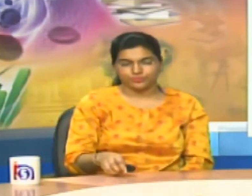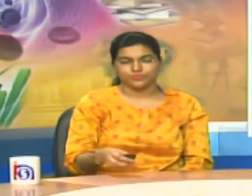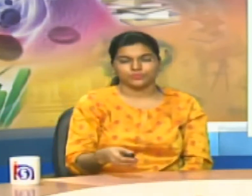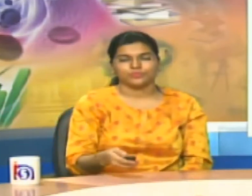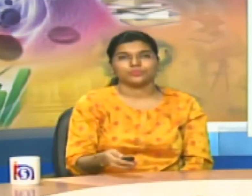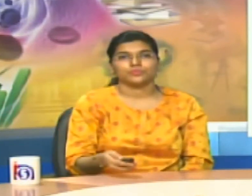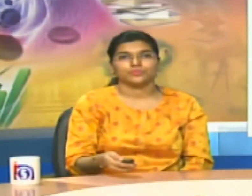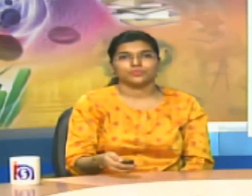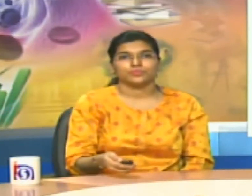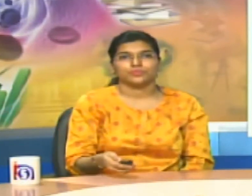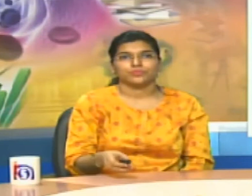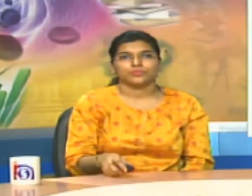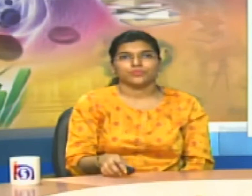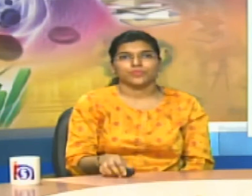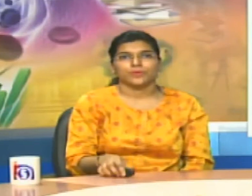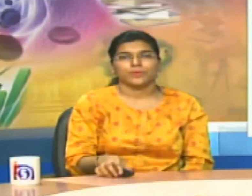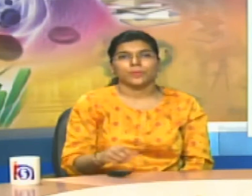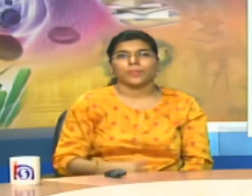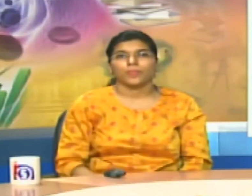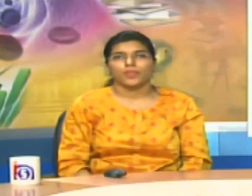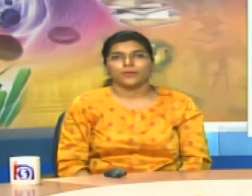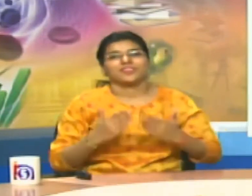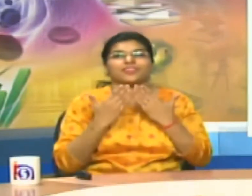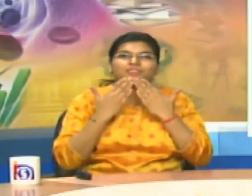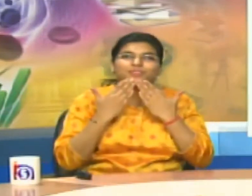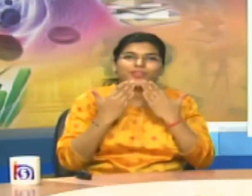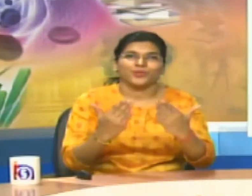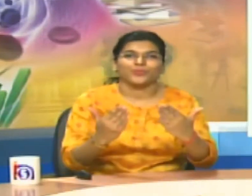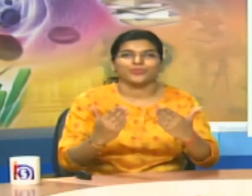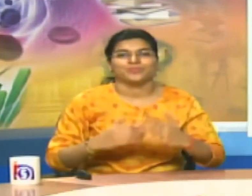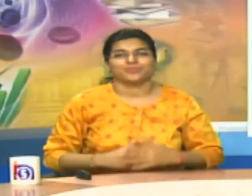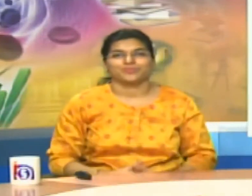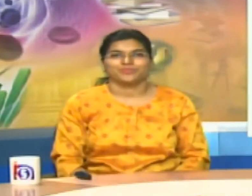your choice. As per your choice you can make it. Thank you so much.